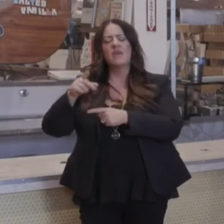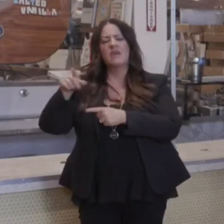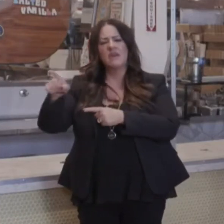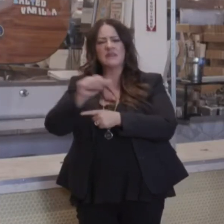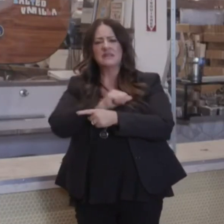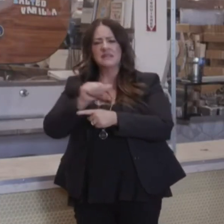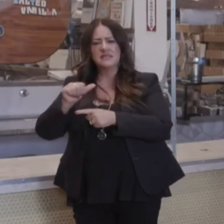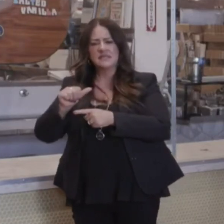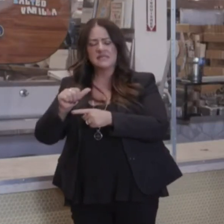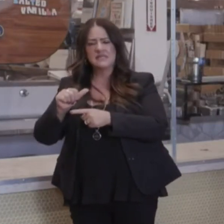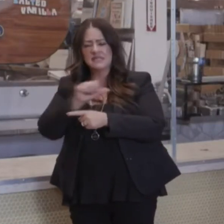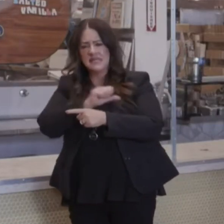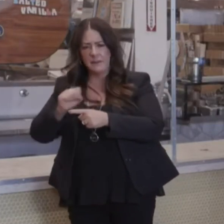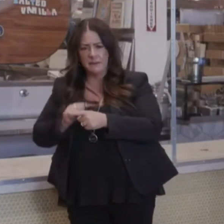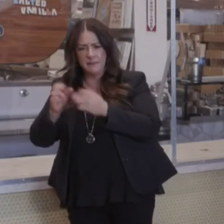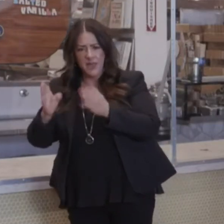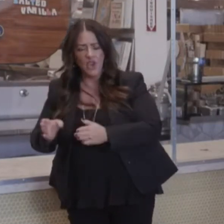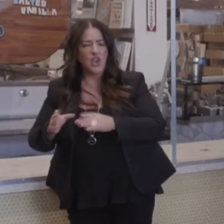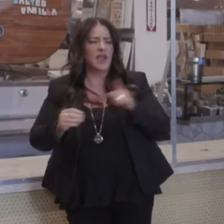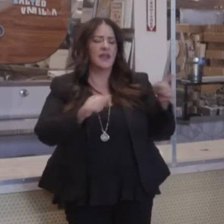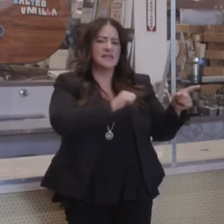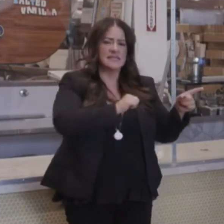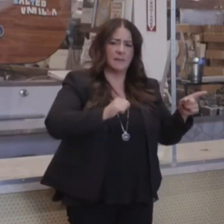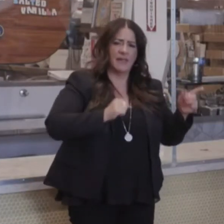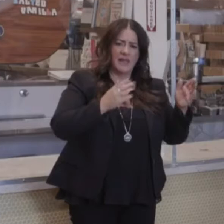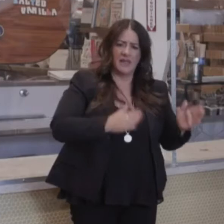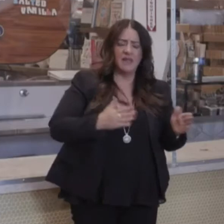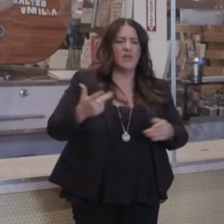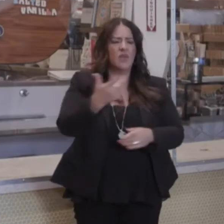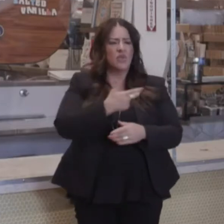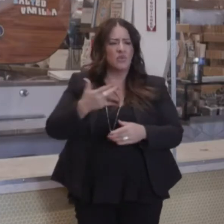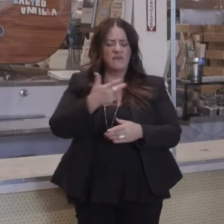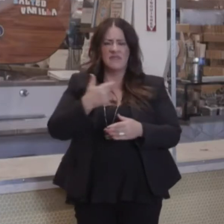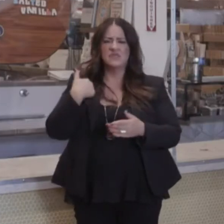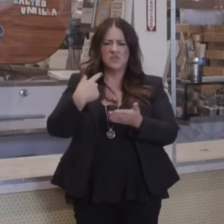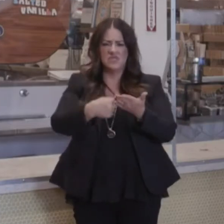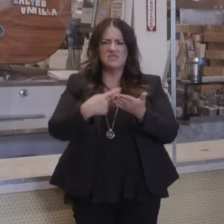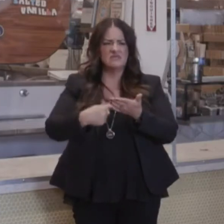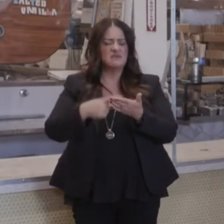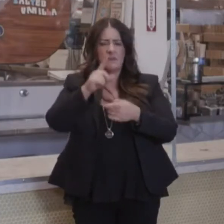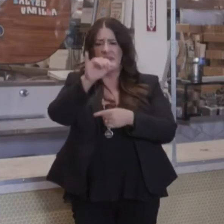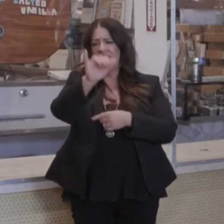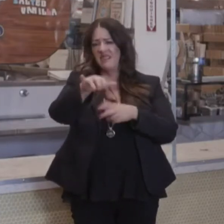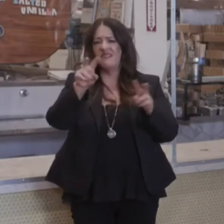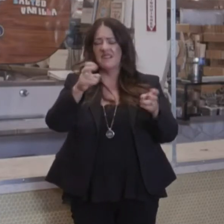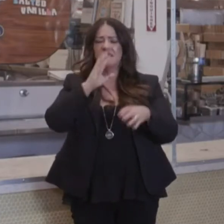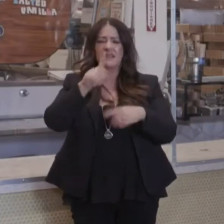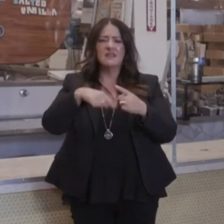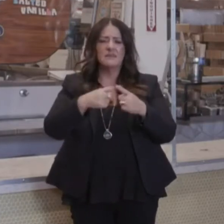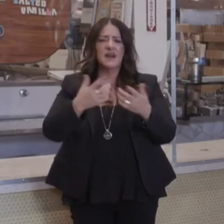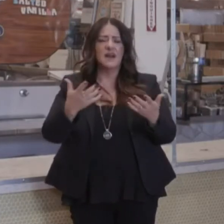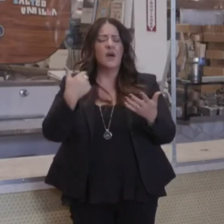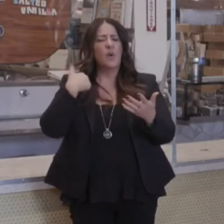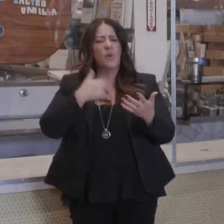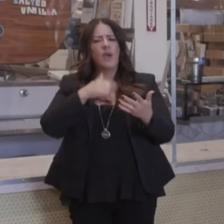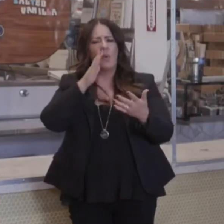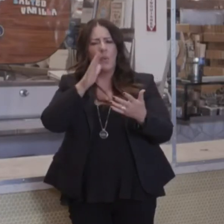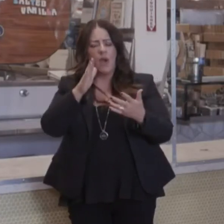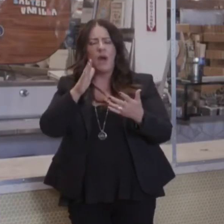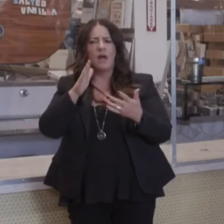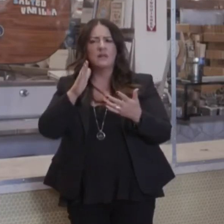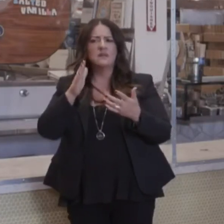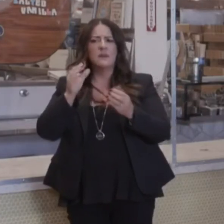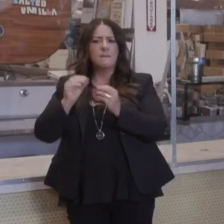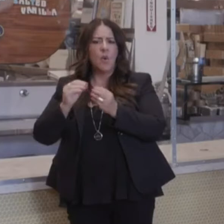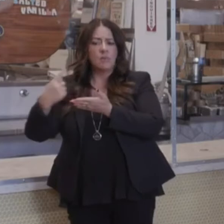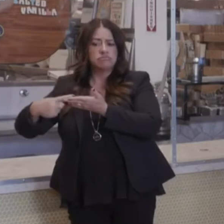And without getting into details and weeds, we were having this conversation, the three of us, just a number of days ago specifically. So we'll highlight that when we have more to say,